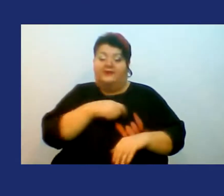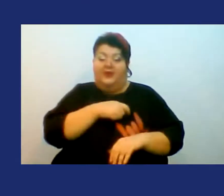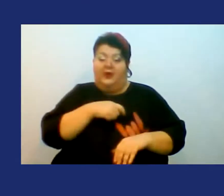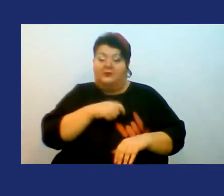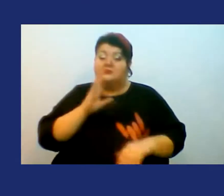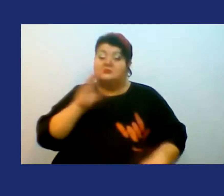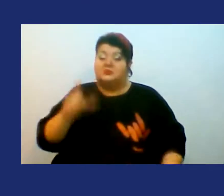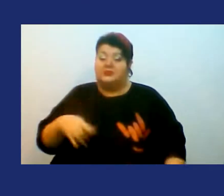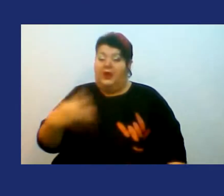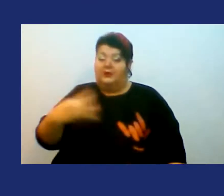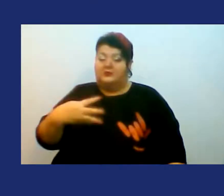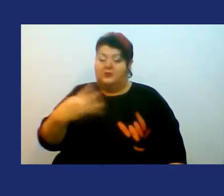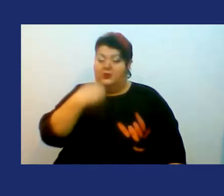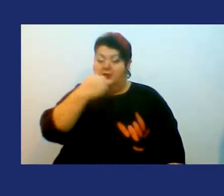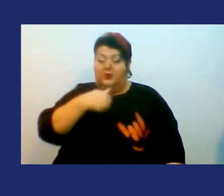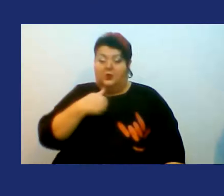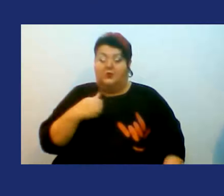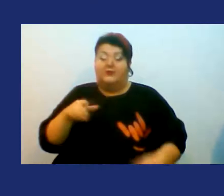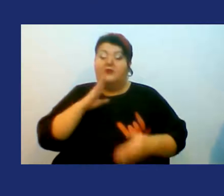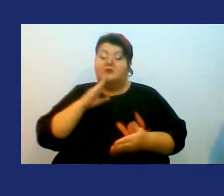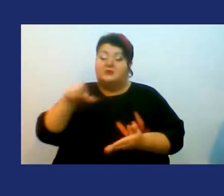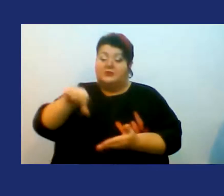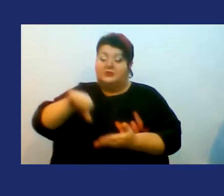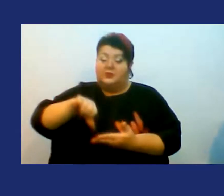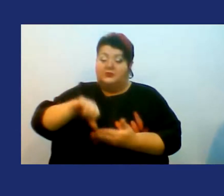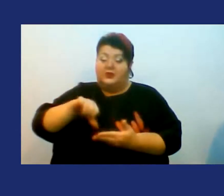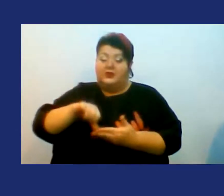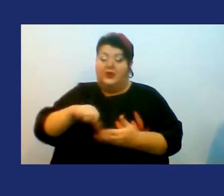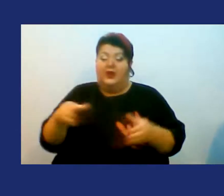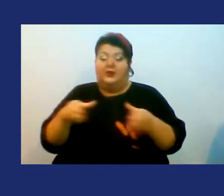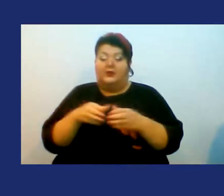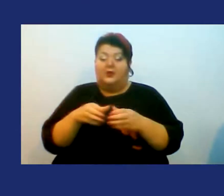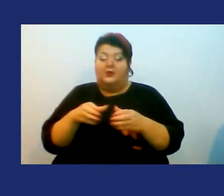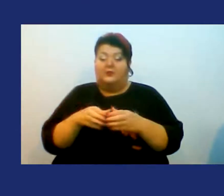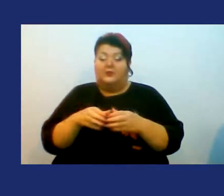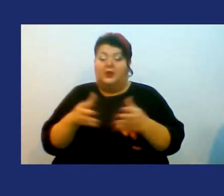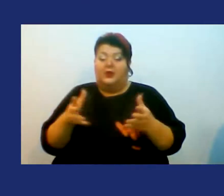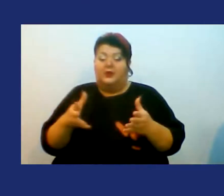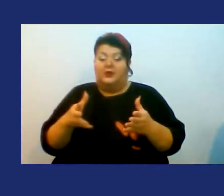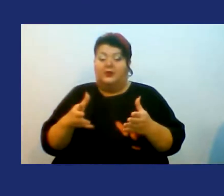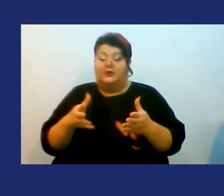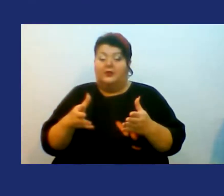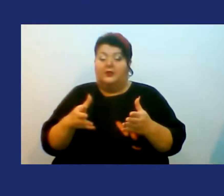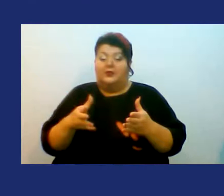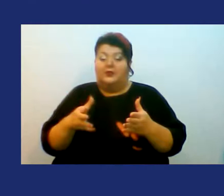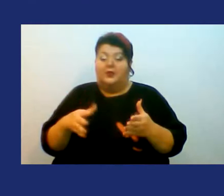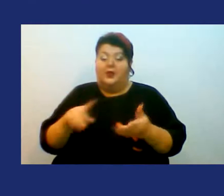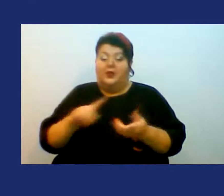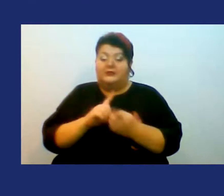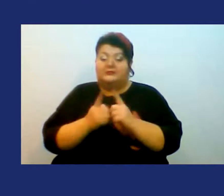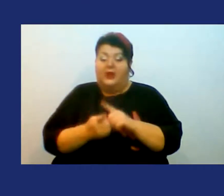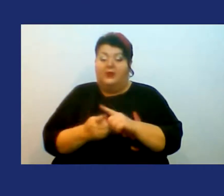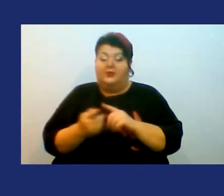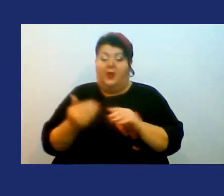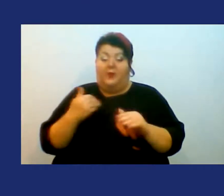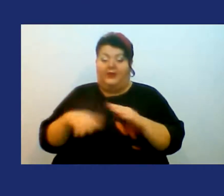just talked about. So it's a uphill climb when your borders are drawn specifically for a specific candidate